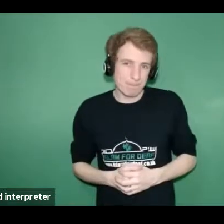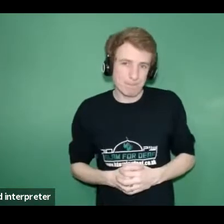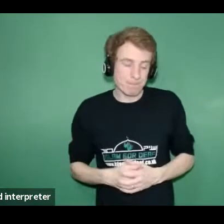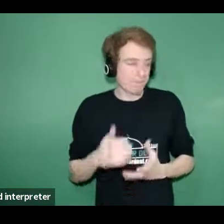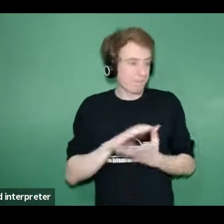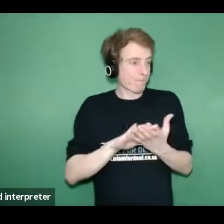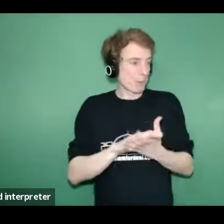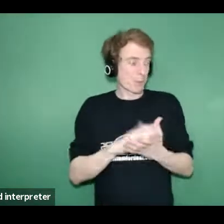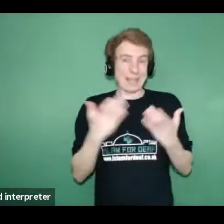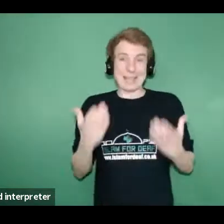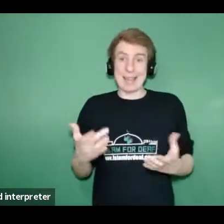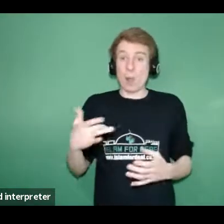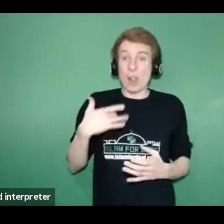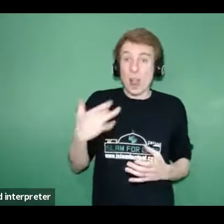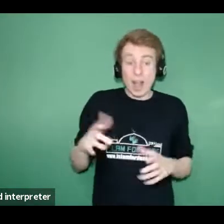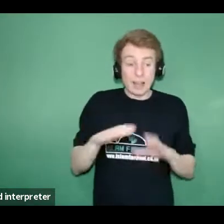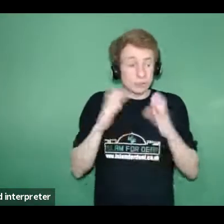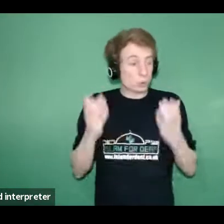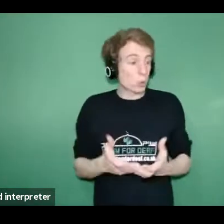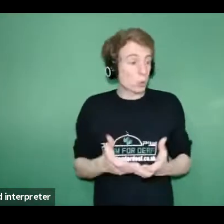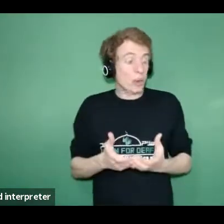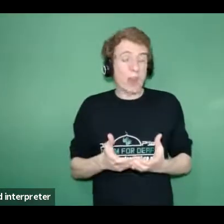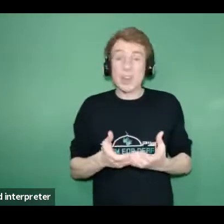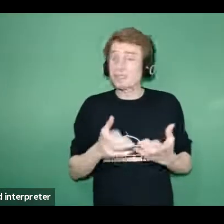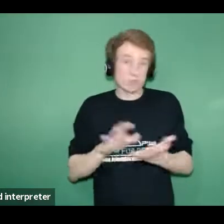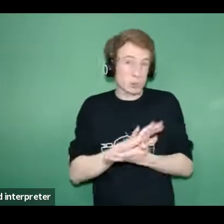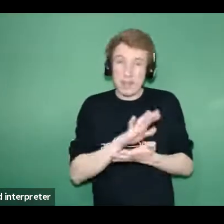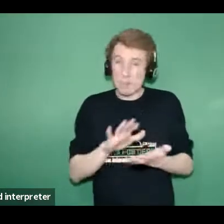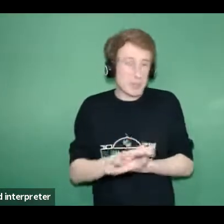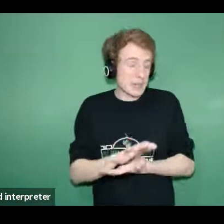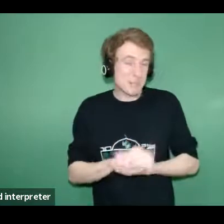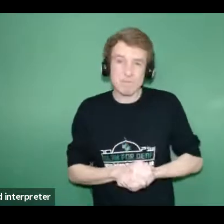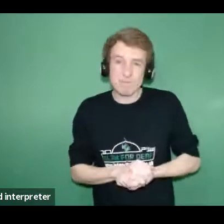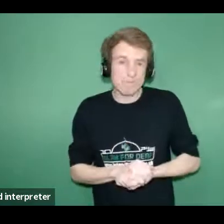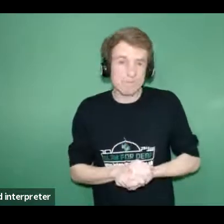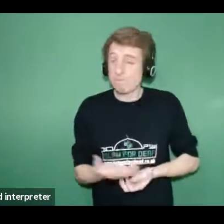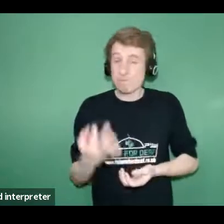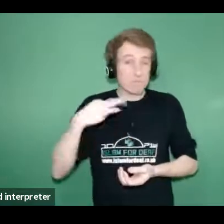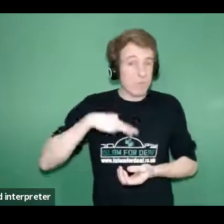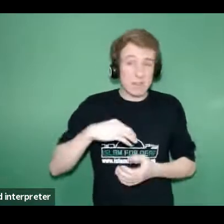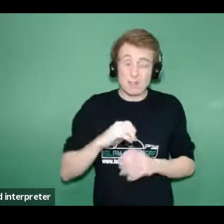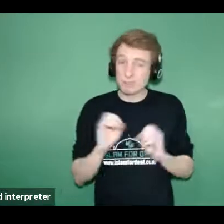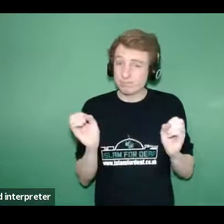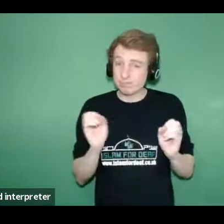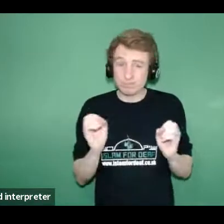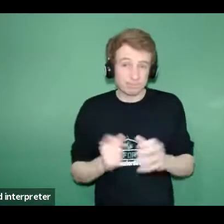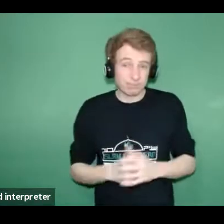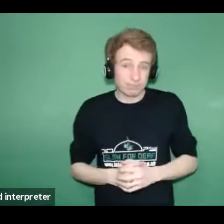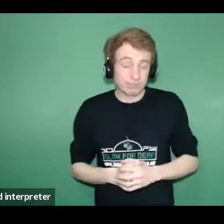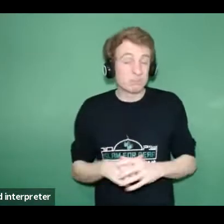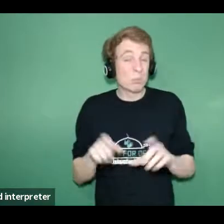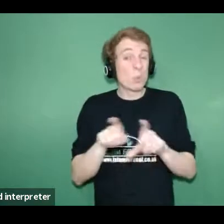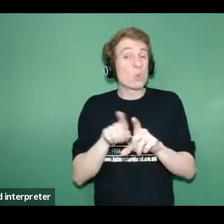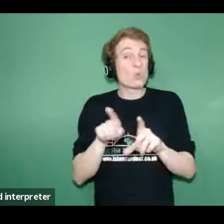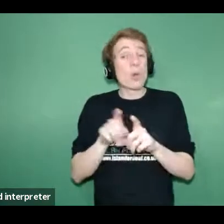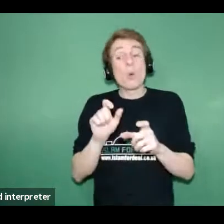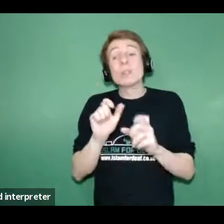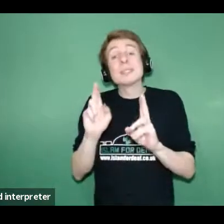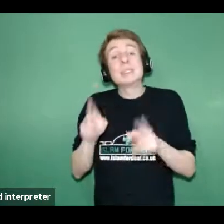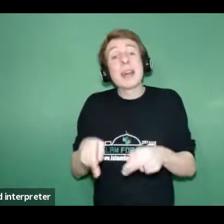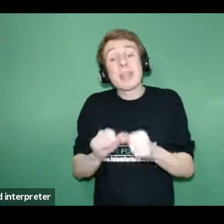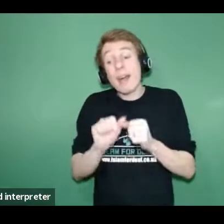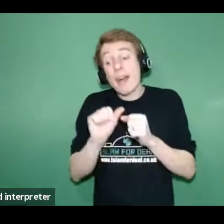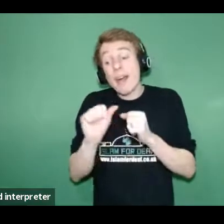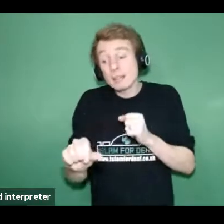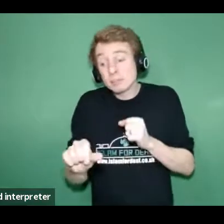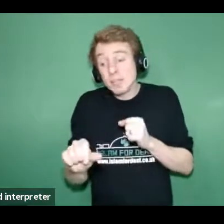not have the happiness in the worldly life, nor would they have the happiness and contentment in the hereafter. So